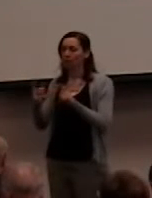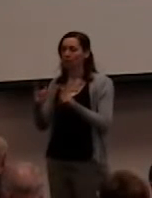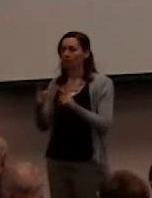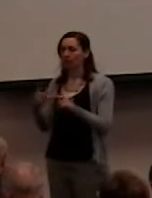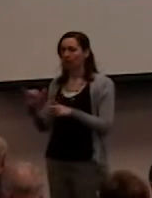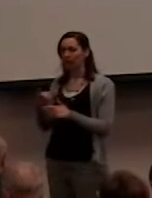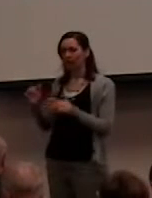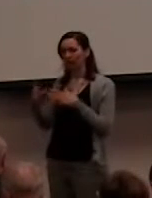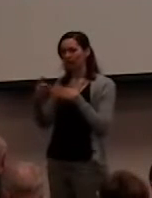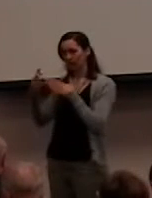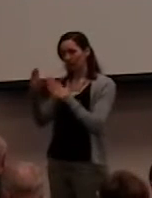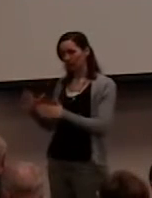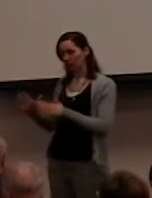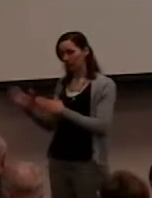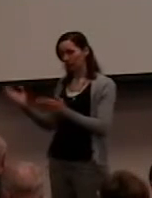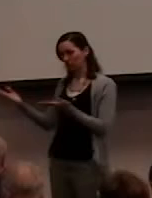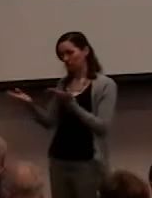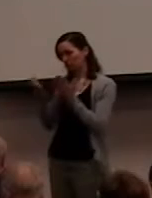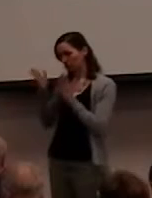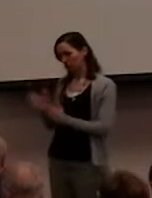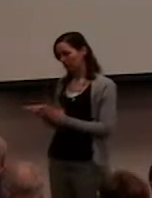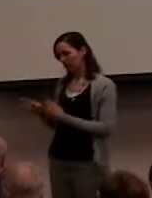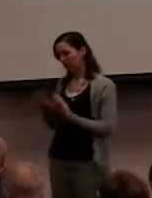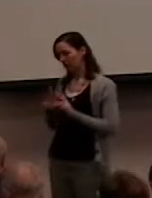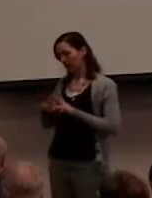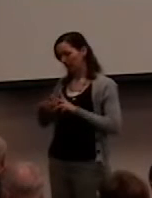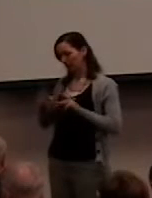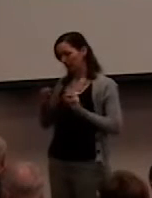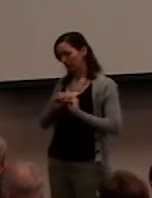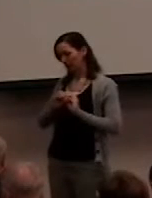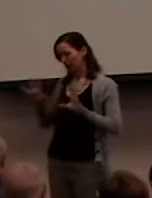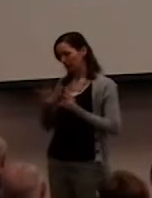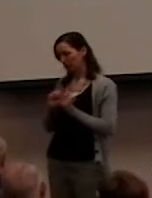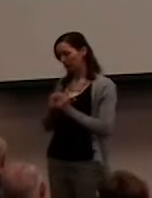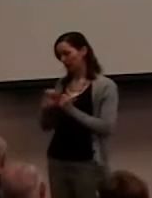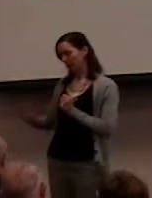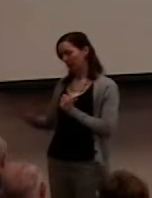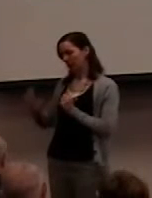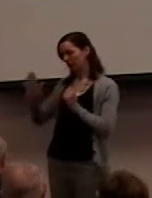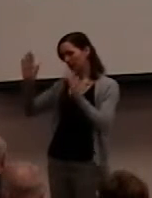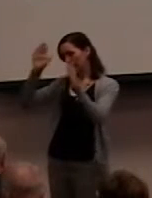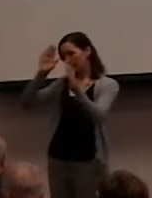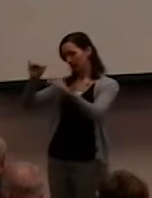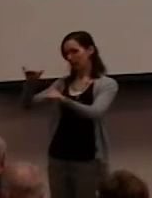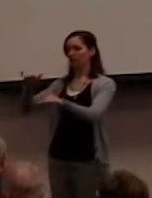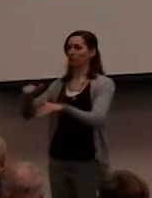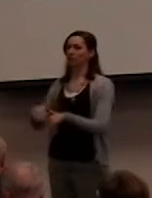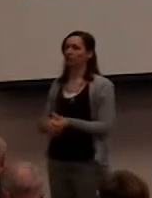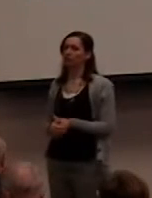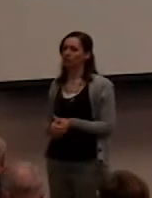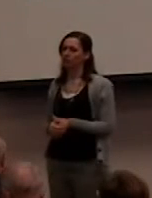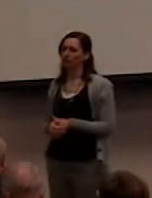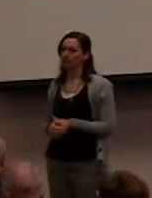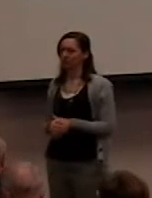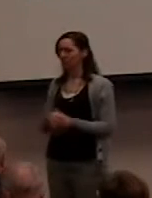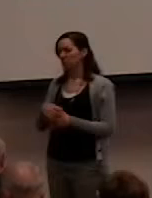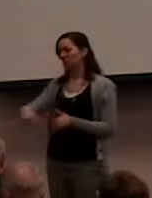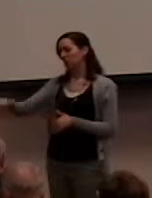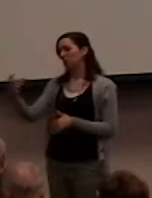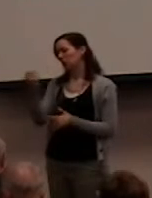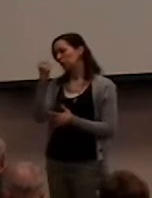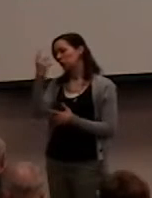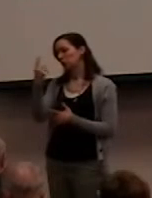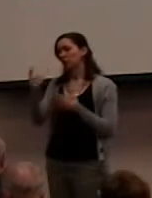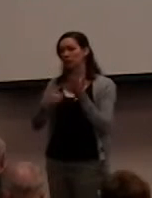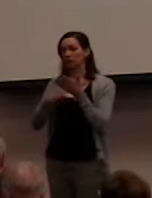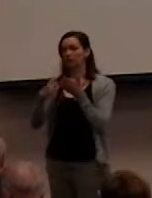he was very clear about his expectations. People could not misunderstand him. And sometimes when you and I give